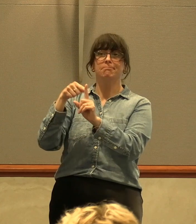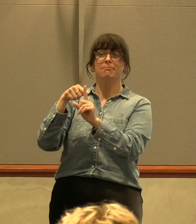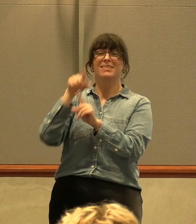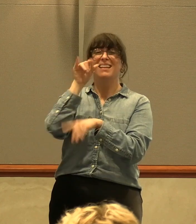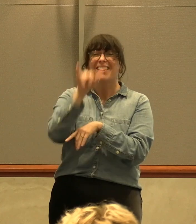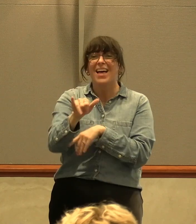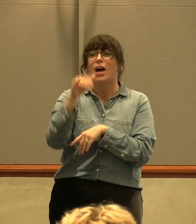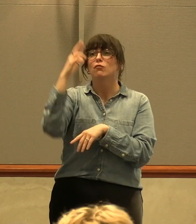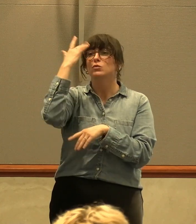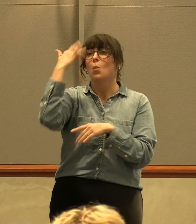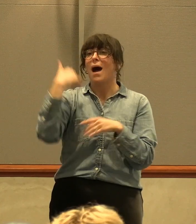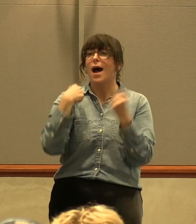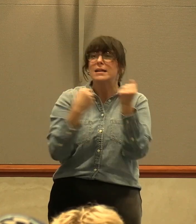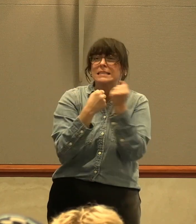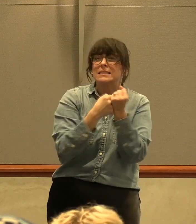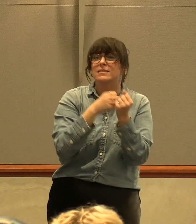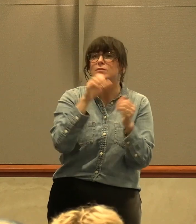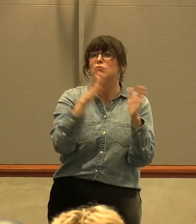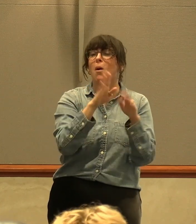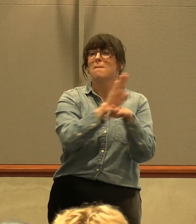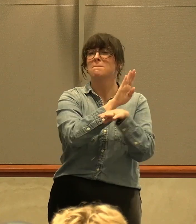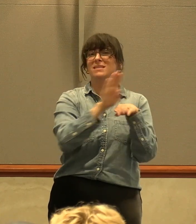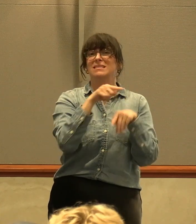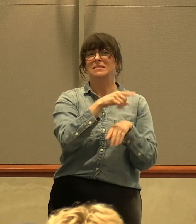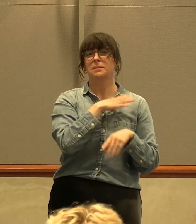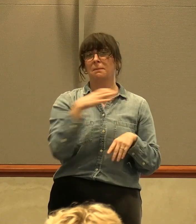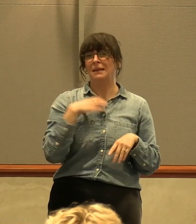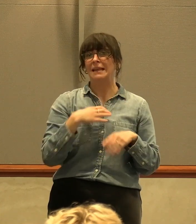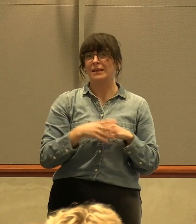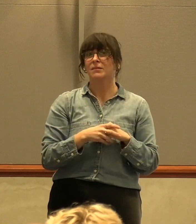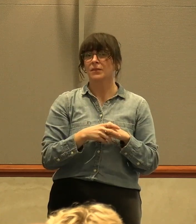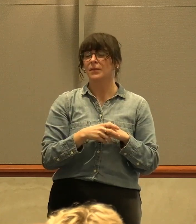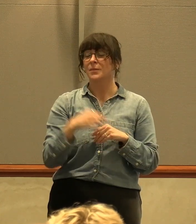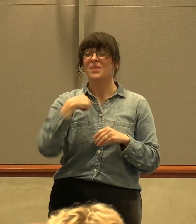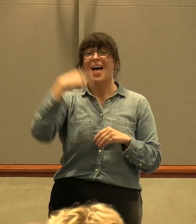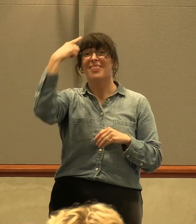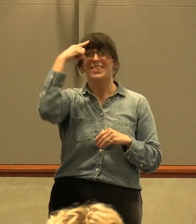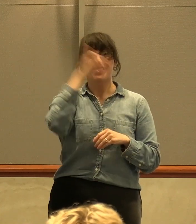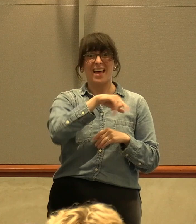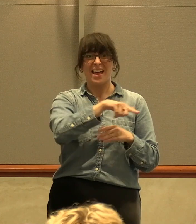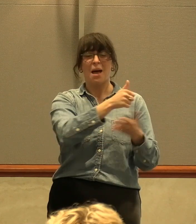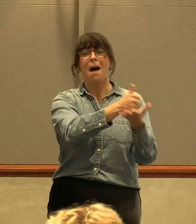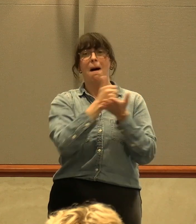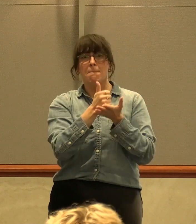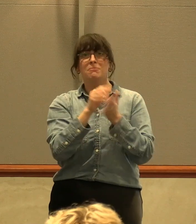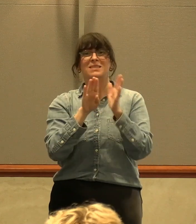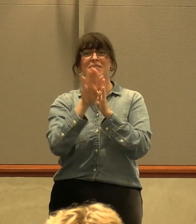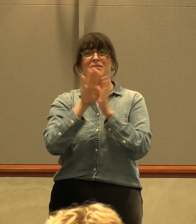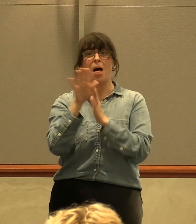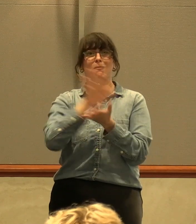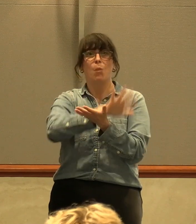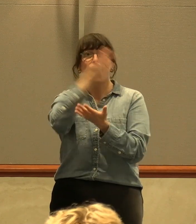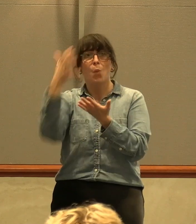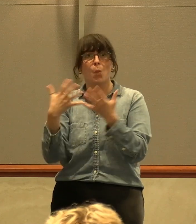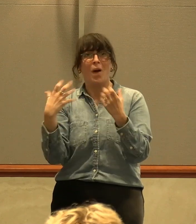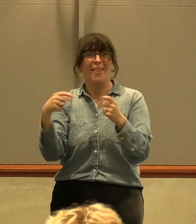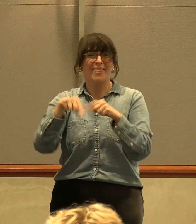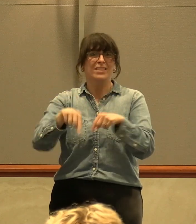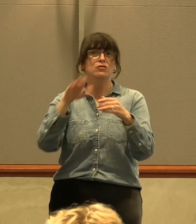I chair the Small Business and Entrepreneurship Committee, because I think that helps develop the wealth in this